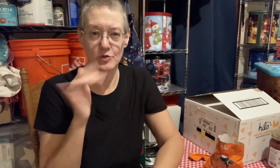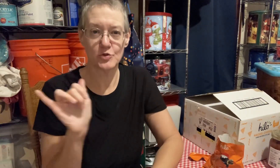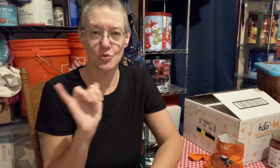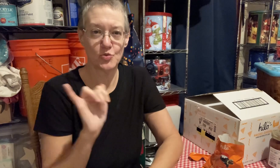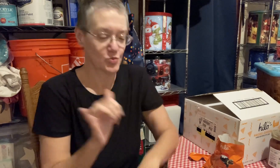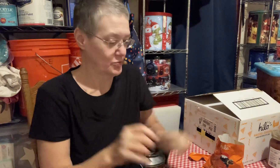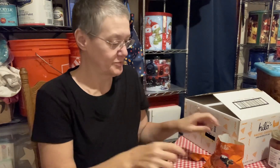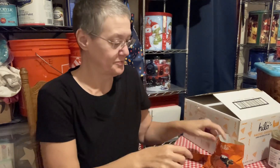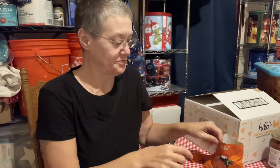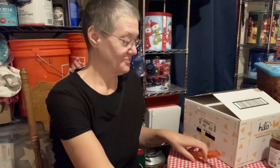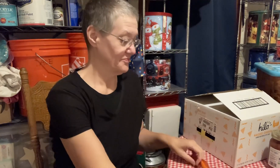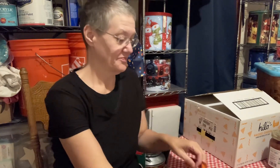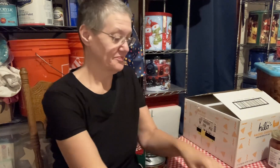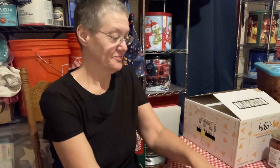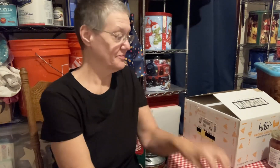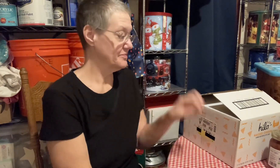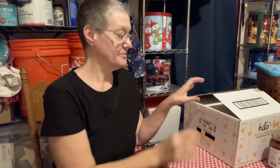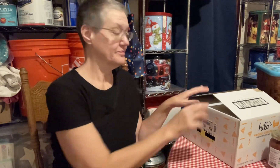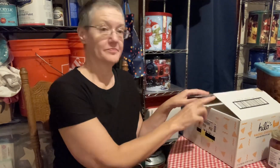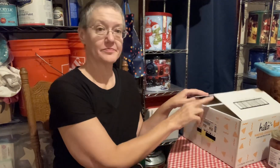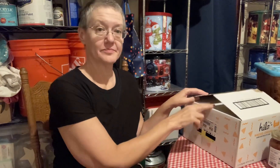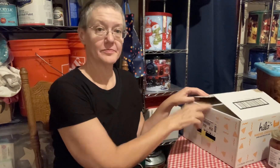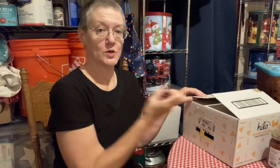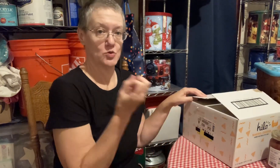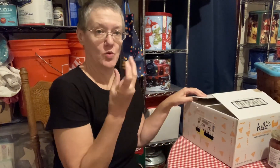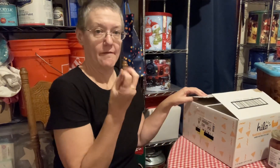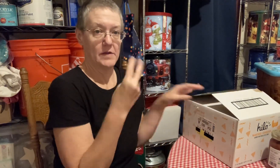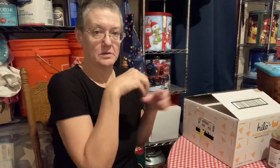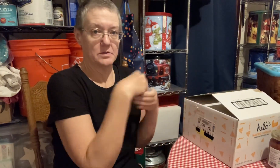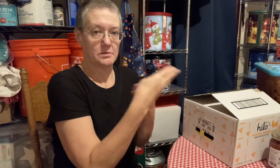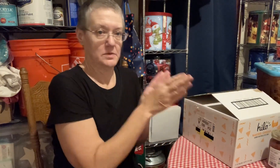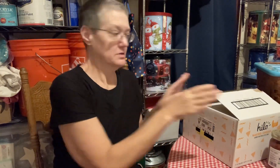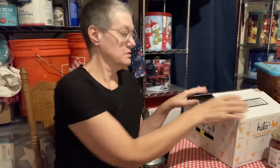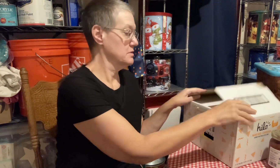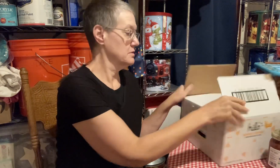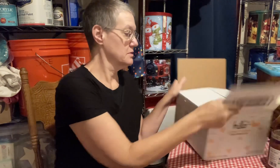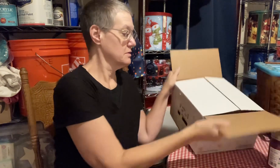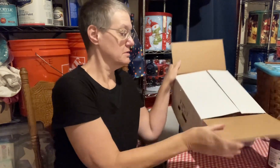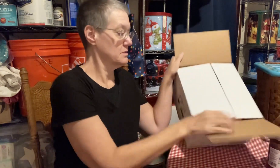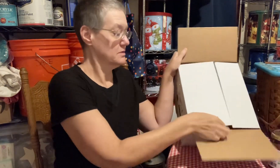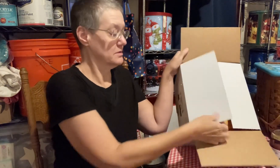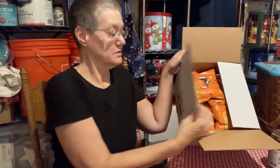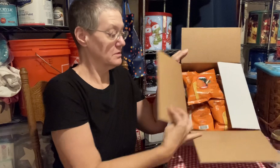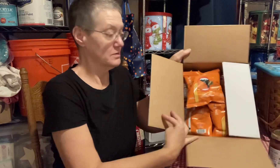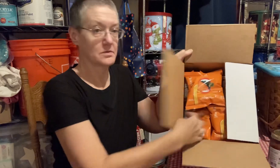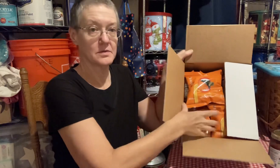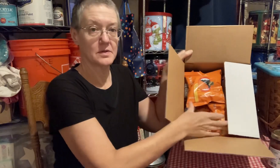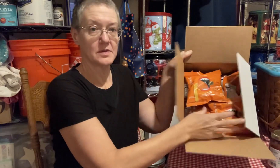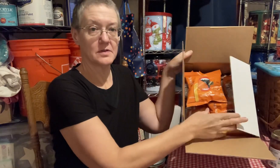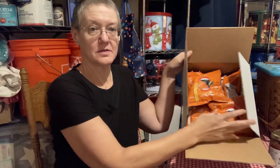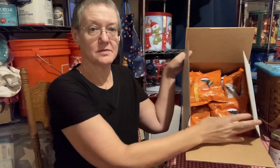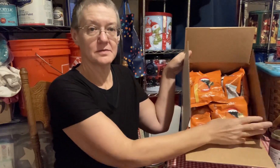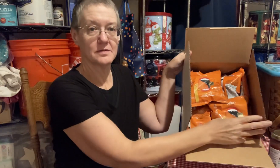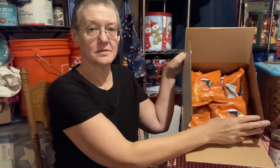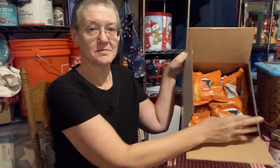They come in a variety of flavors too. There's 12 bags in this box.